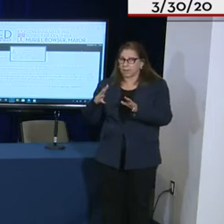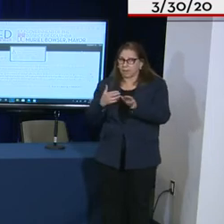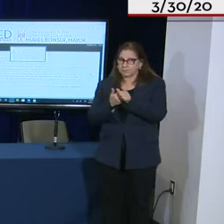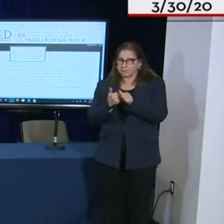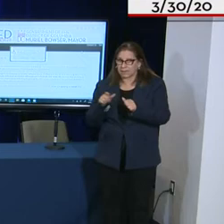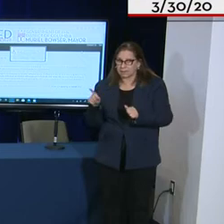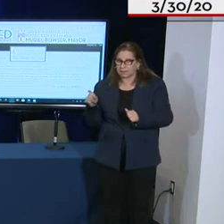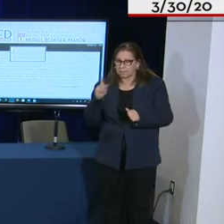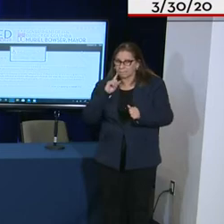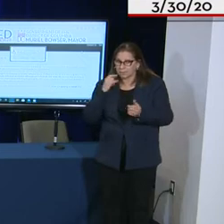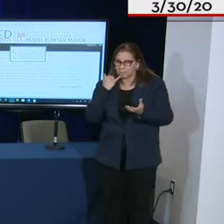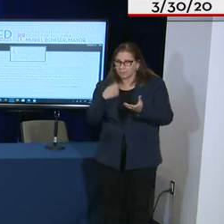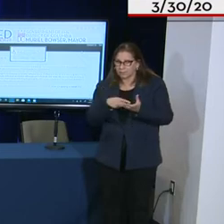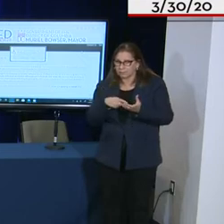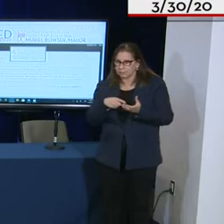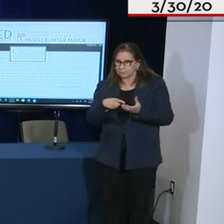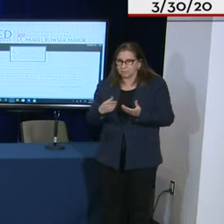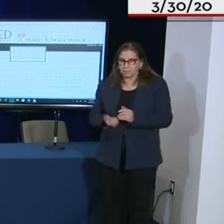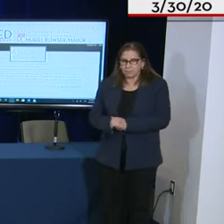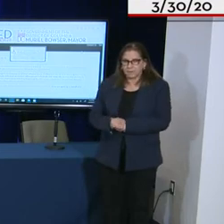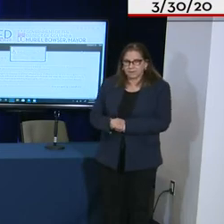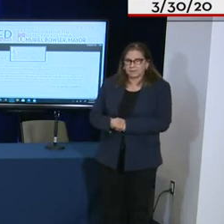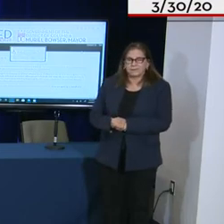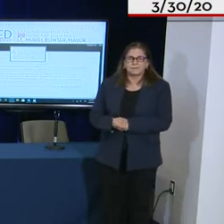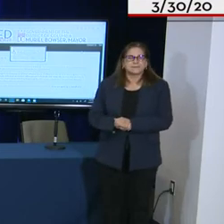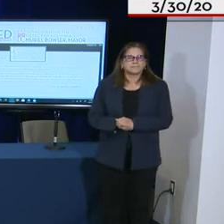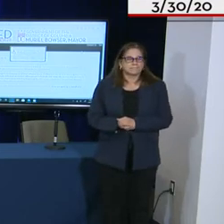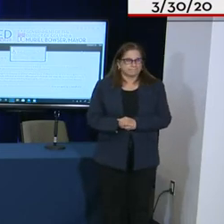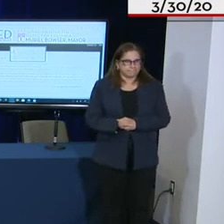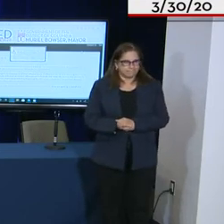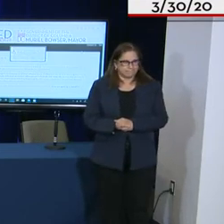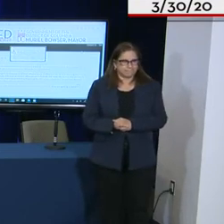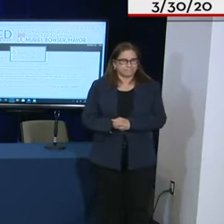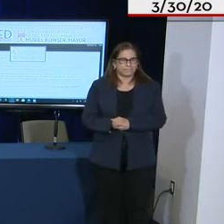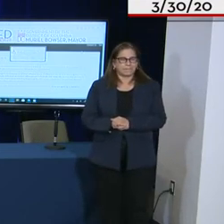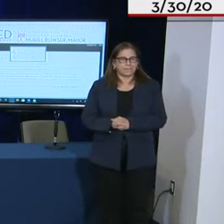Yeah, so right now, as you can imagine, we're laserly focused in